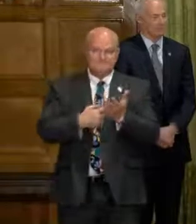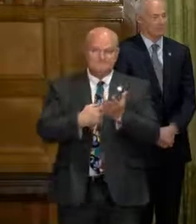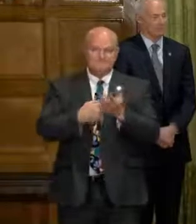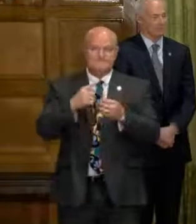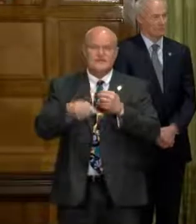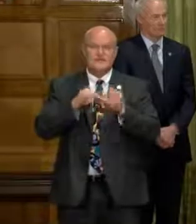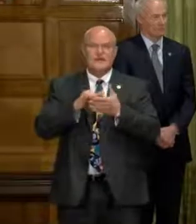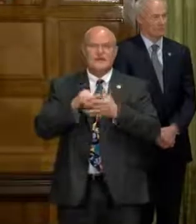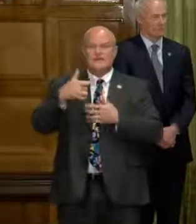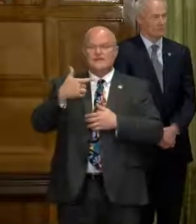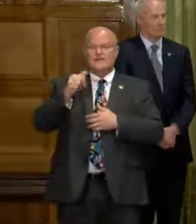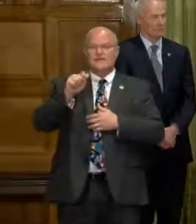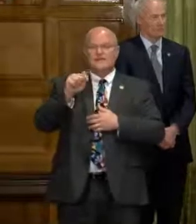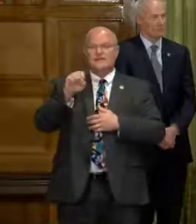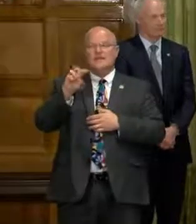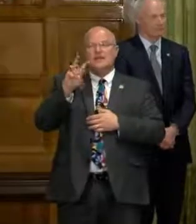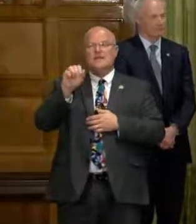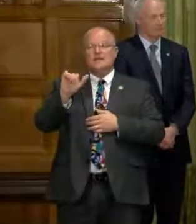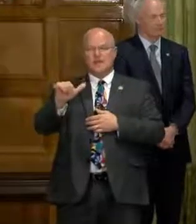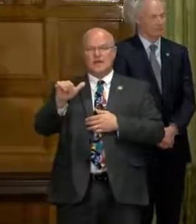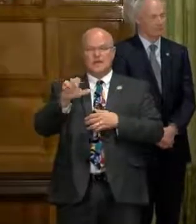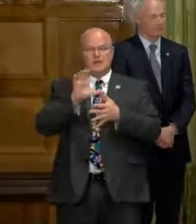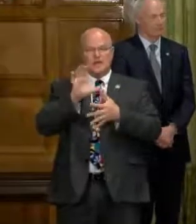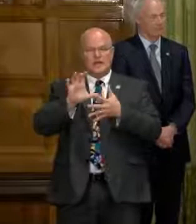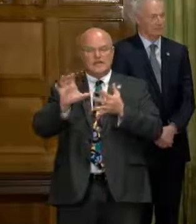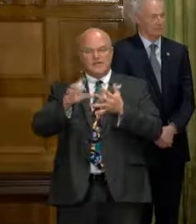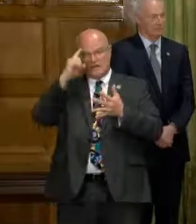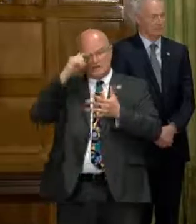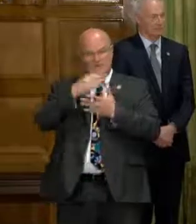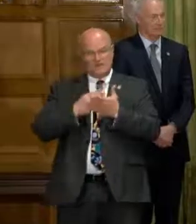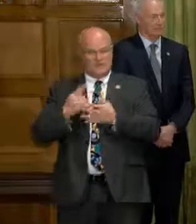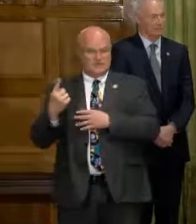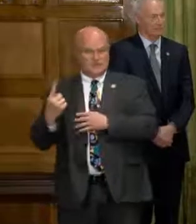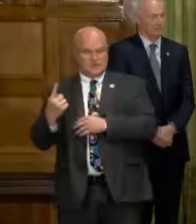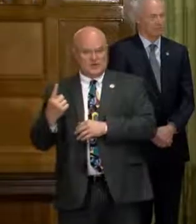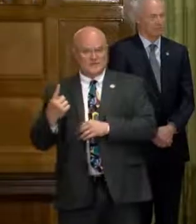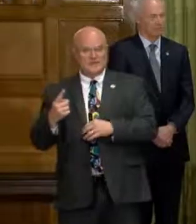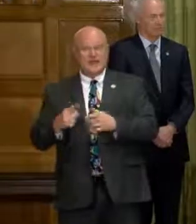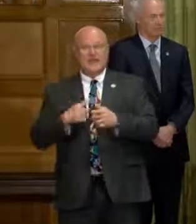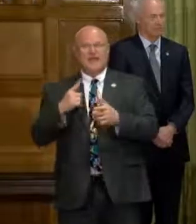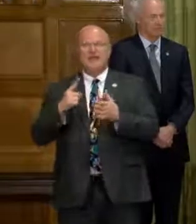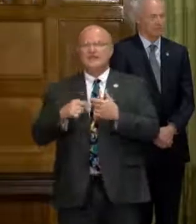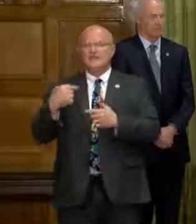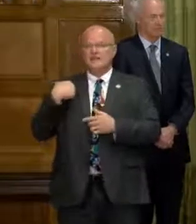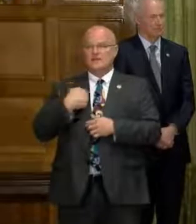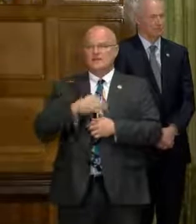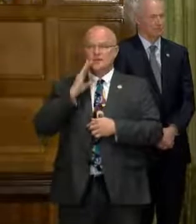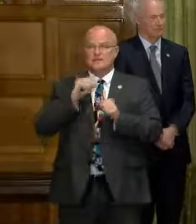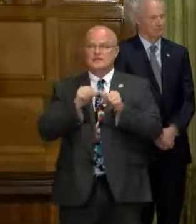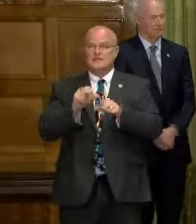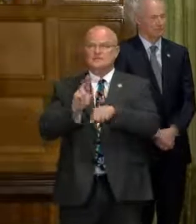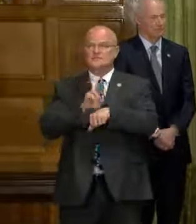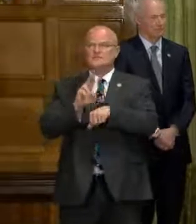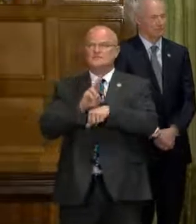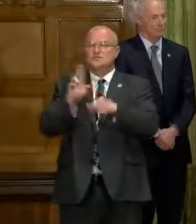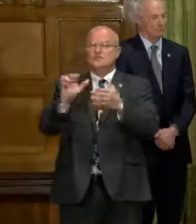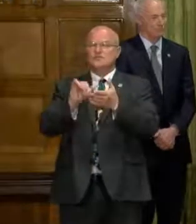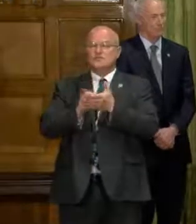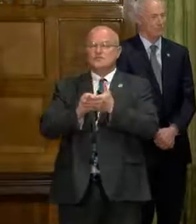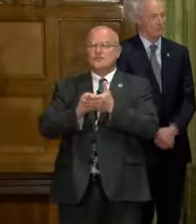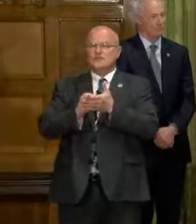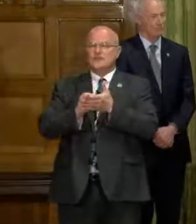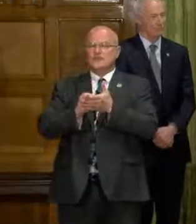the gateway criteria for phase 1, and then we'll continue to utilize